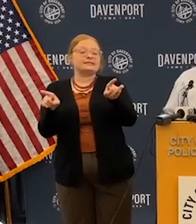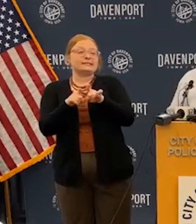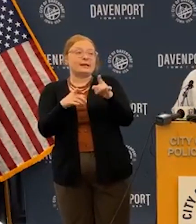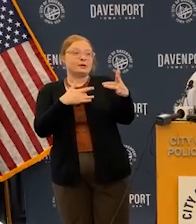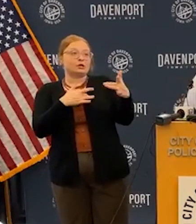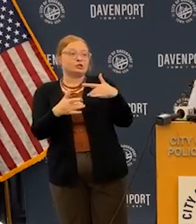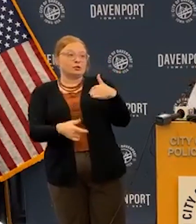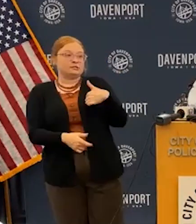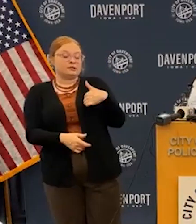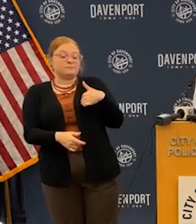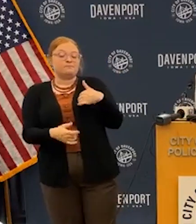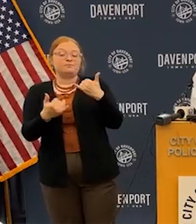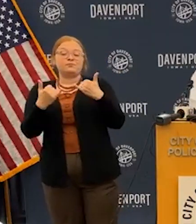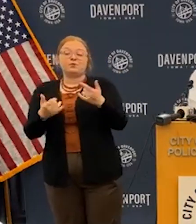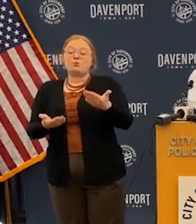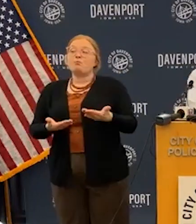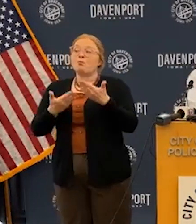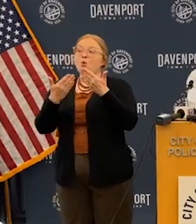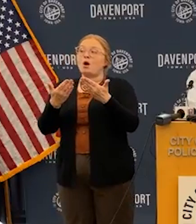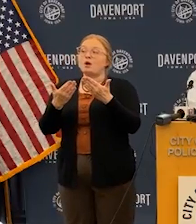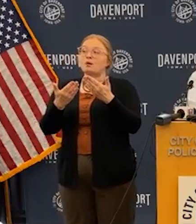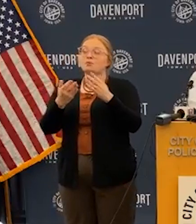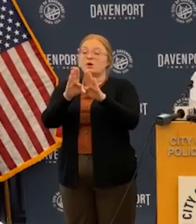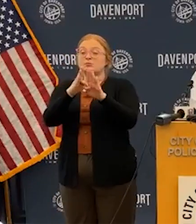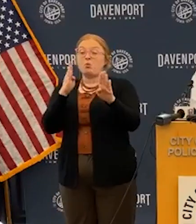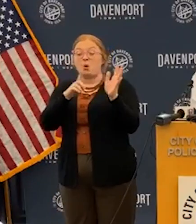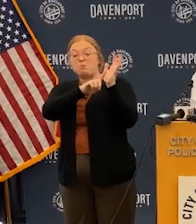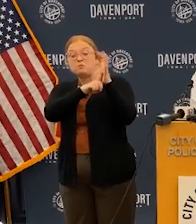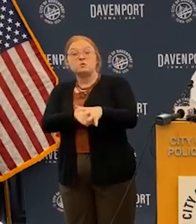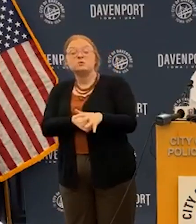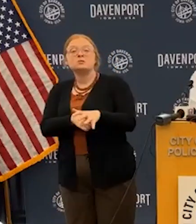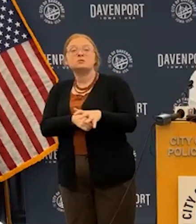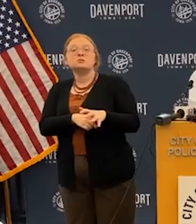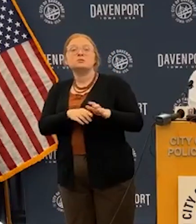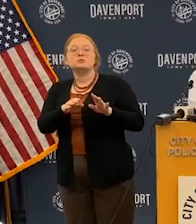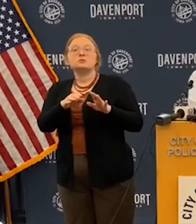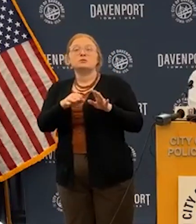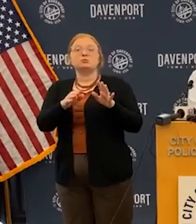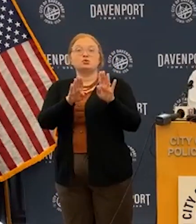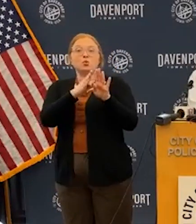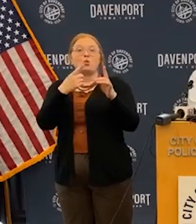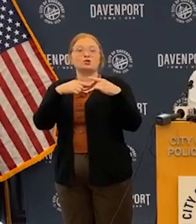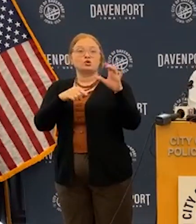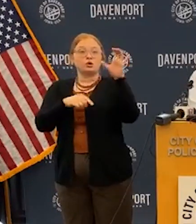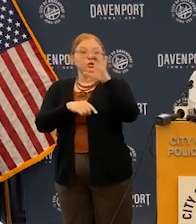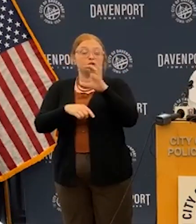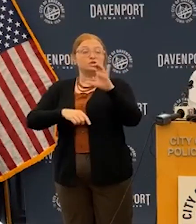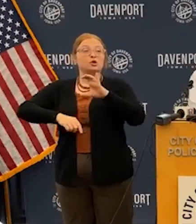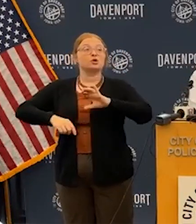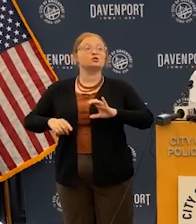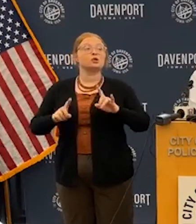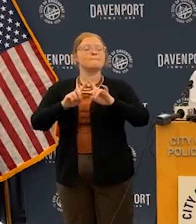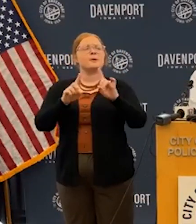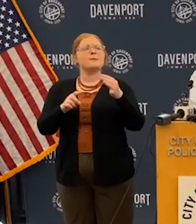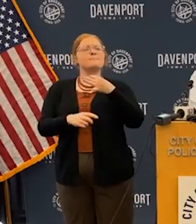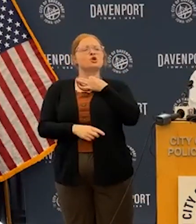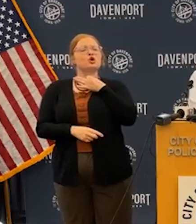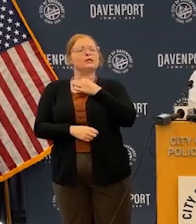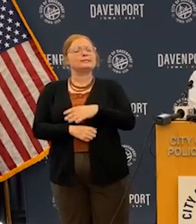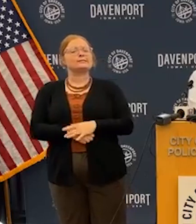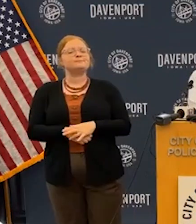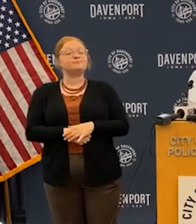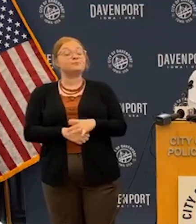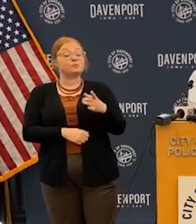search, and this might be more for Chief Bladel here. Are you aware that there is a video on TikTok of one of your